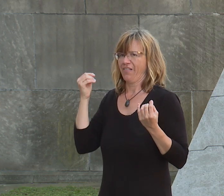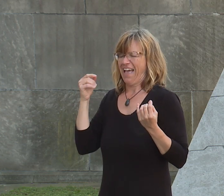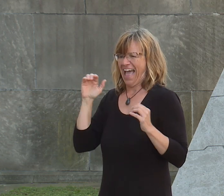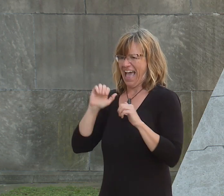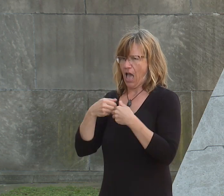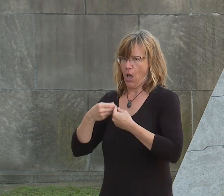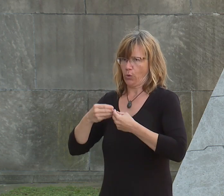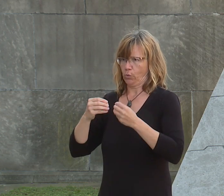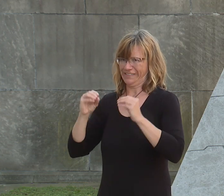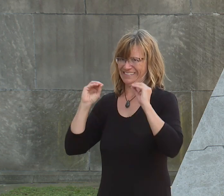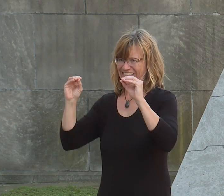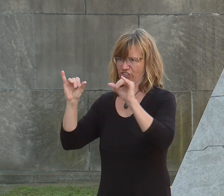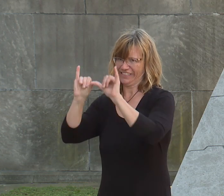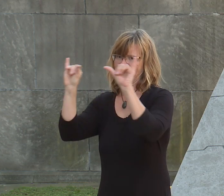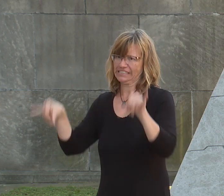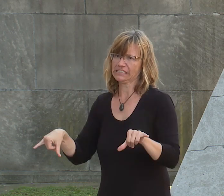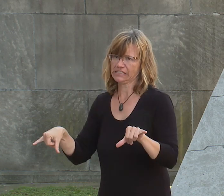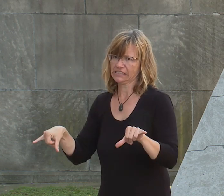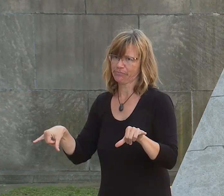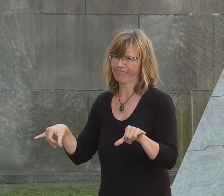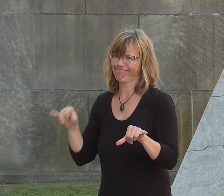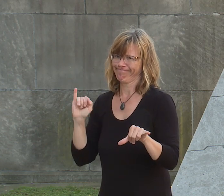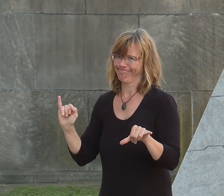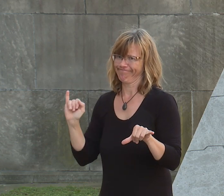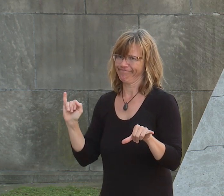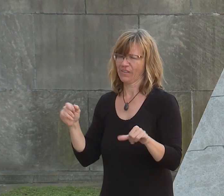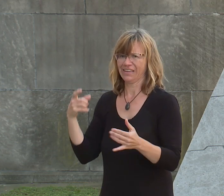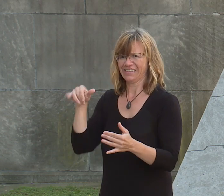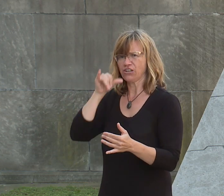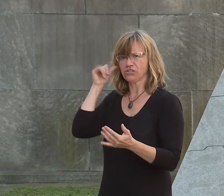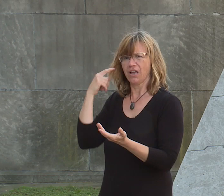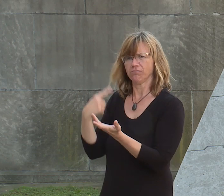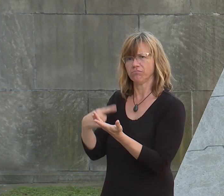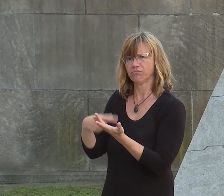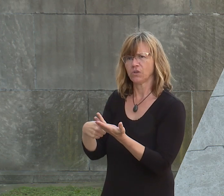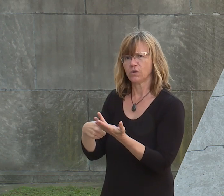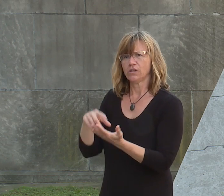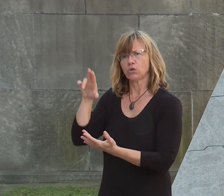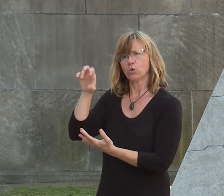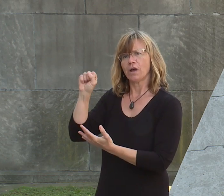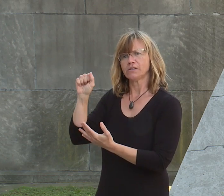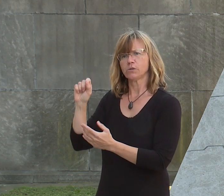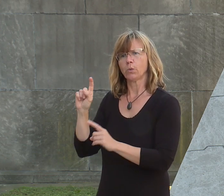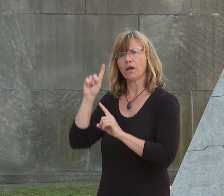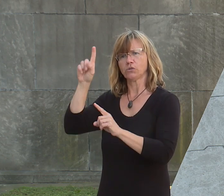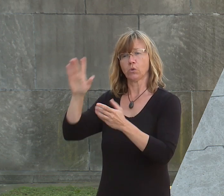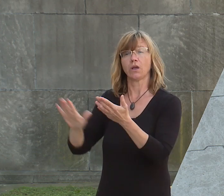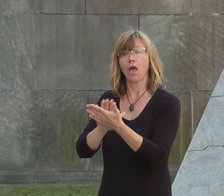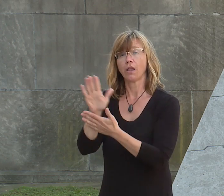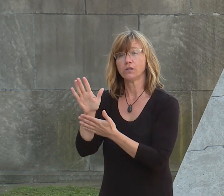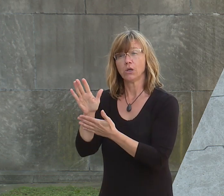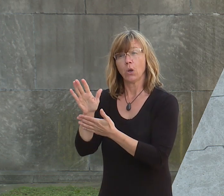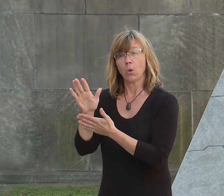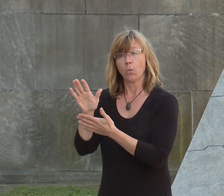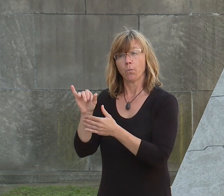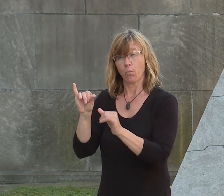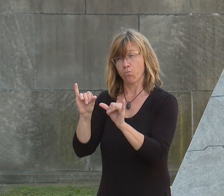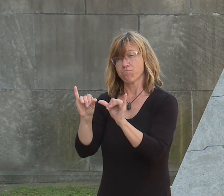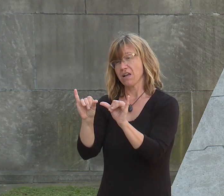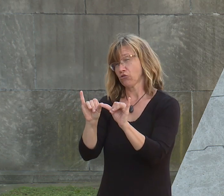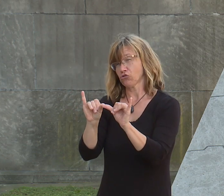someone yesterday that when you go to college, right, the United States, we measure college graduation success on 6